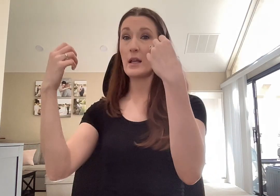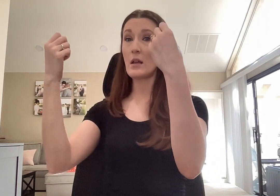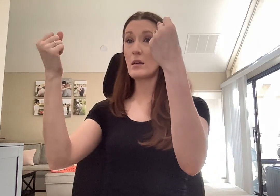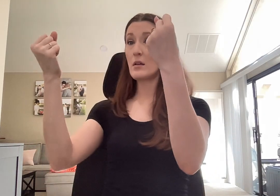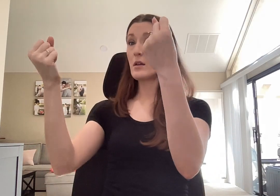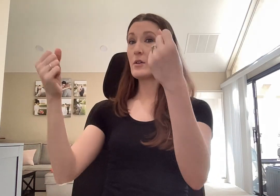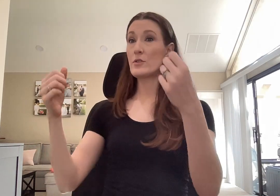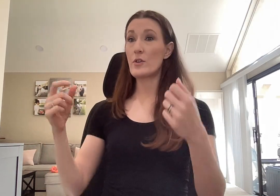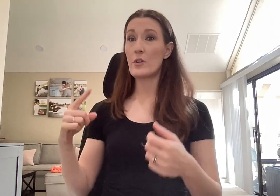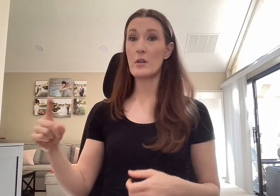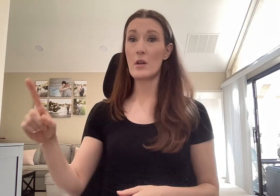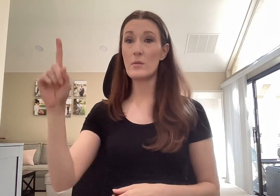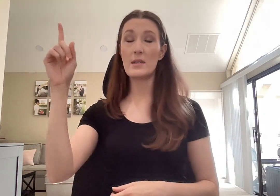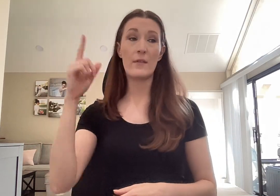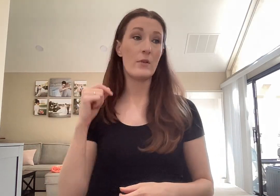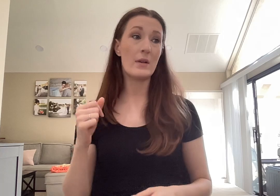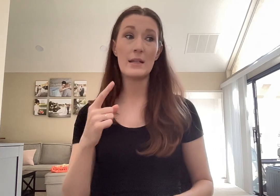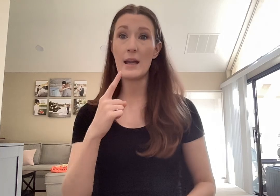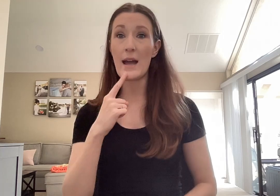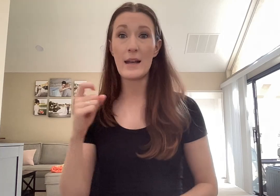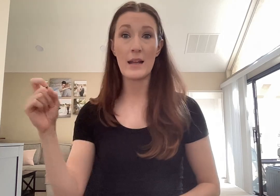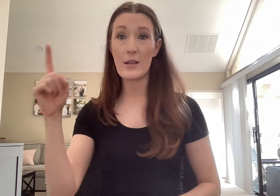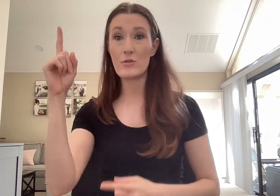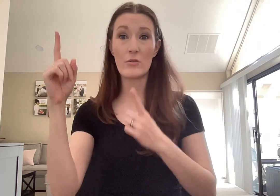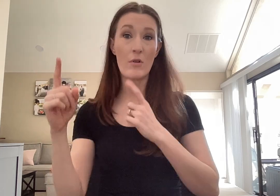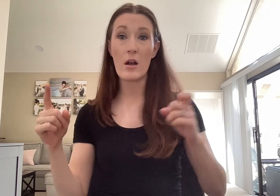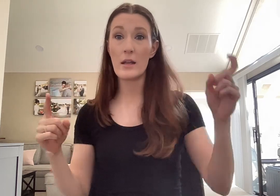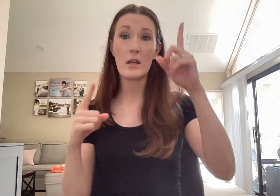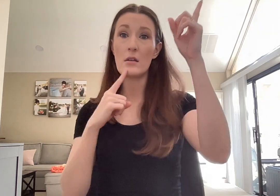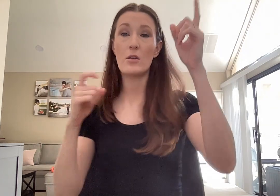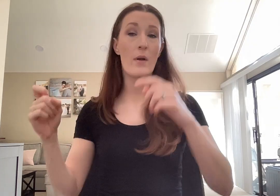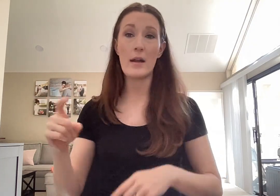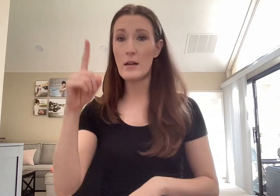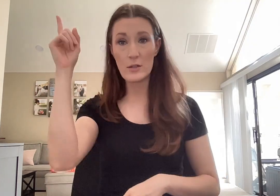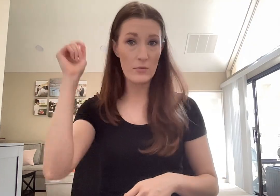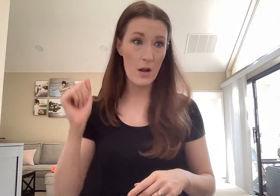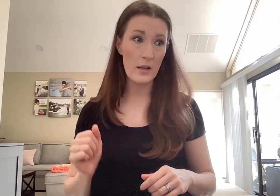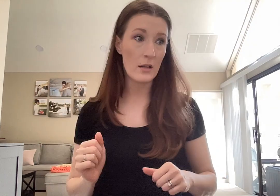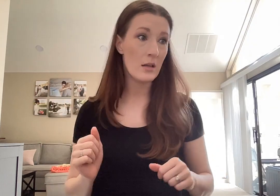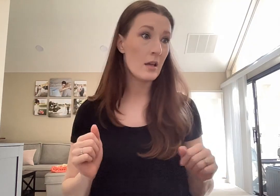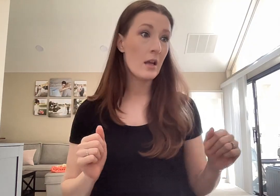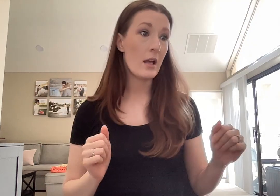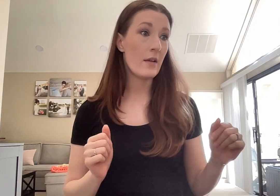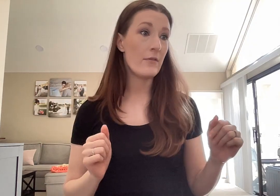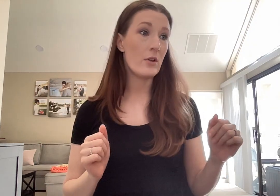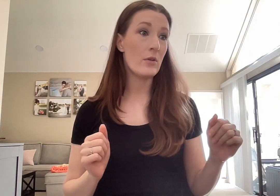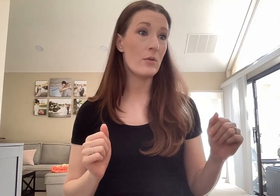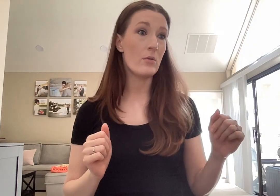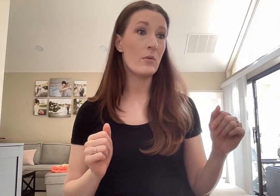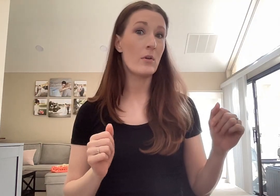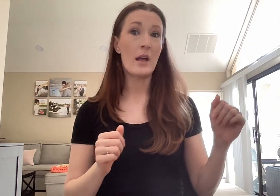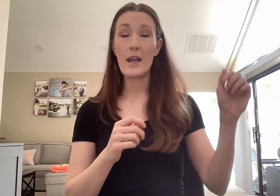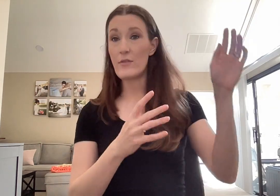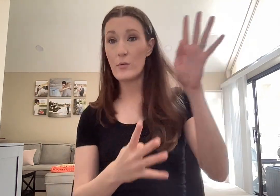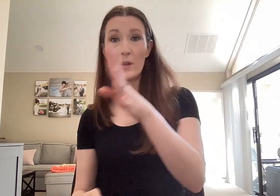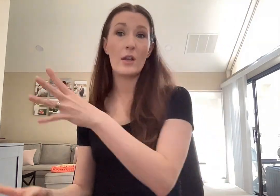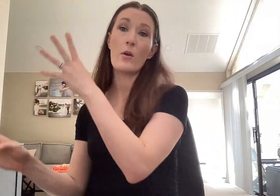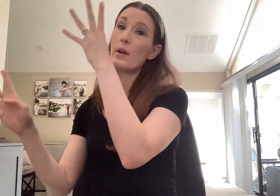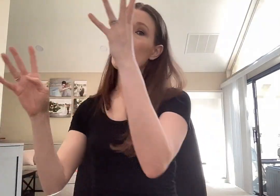holding certain notes. If you need to add an extra rocket, you add an extra rocket. If they're really going,